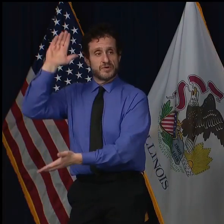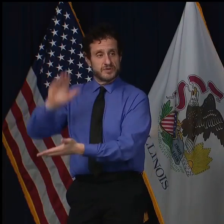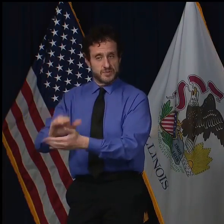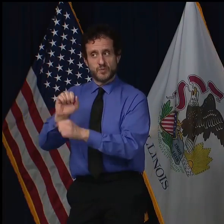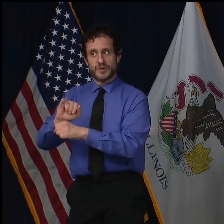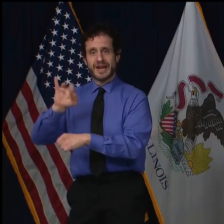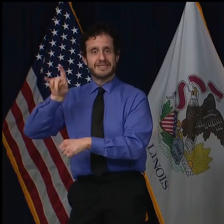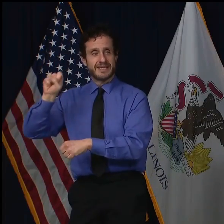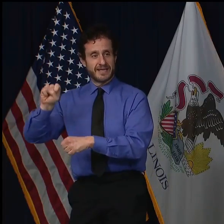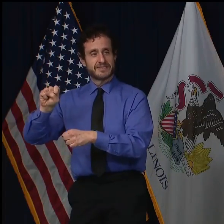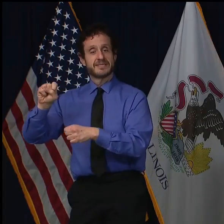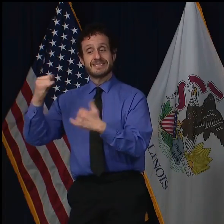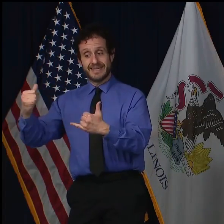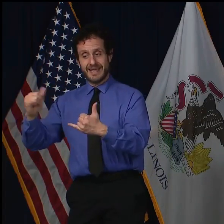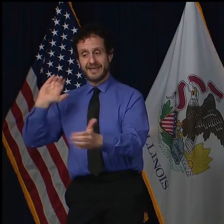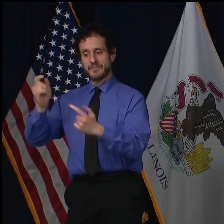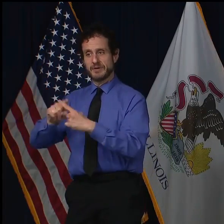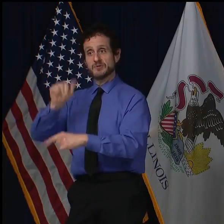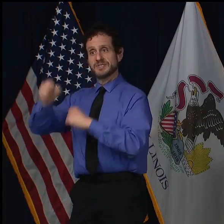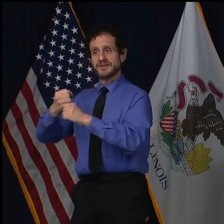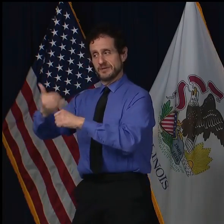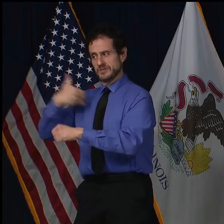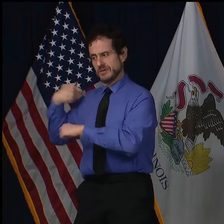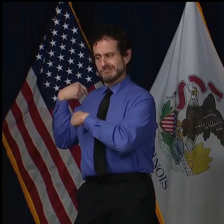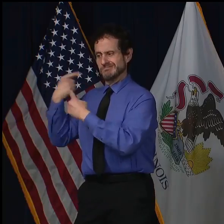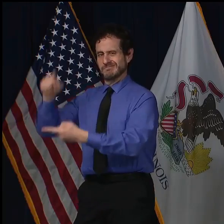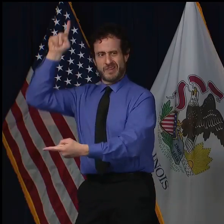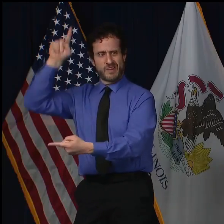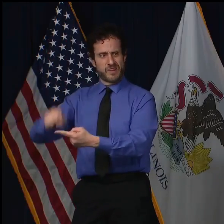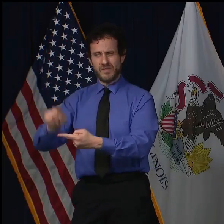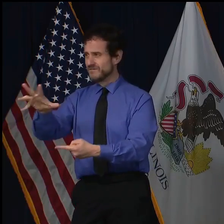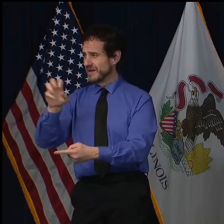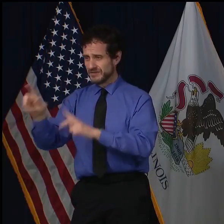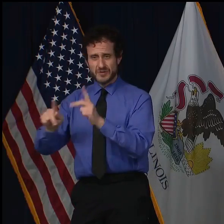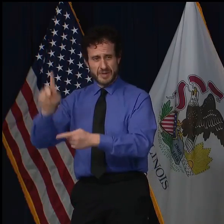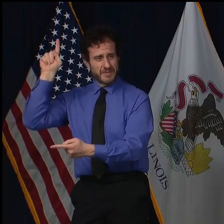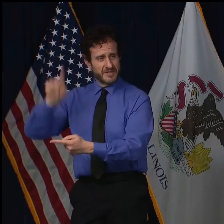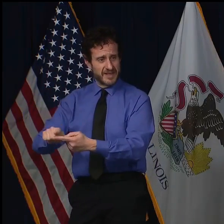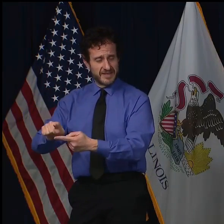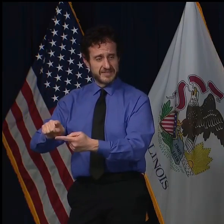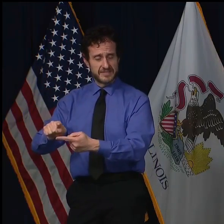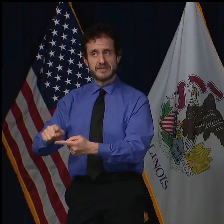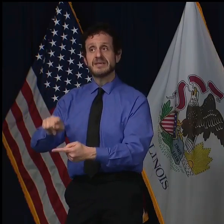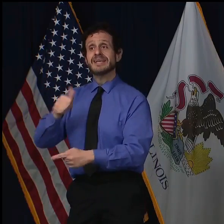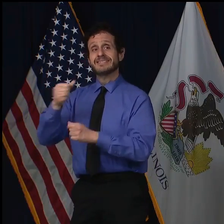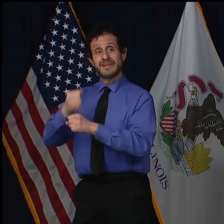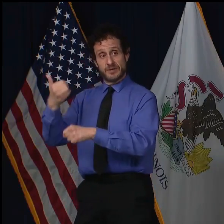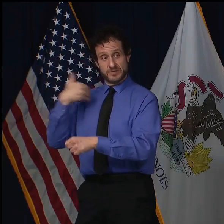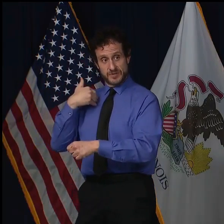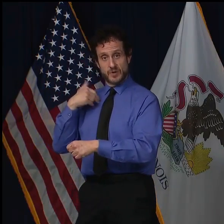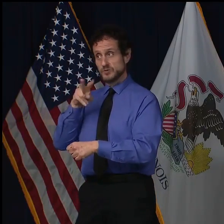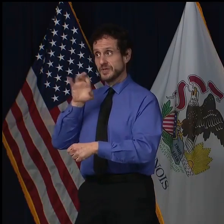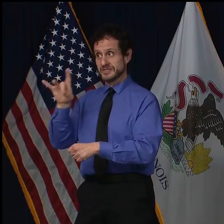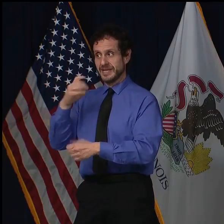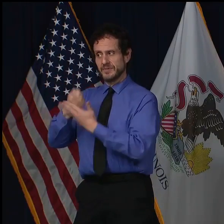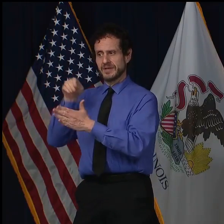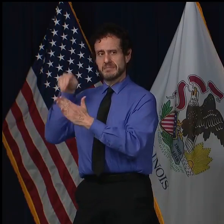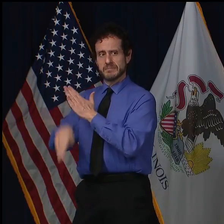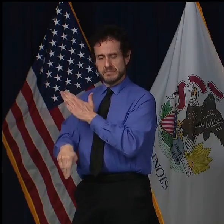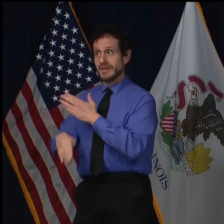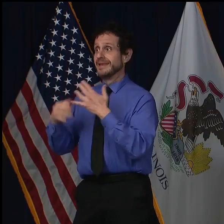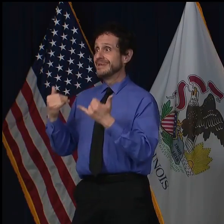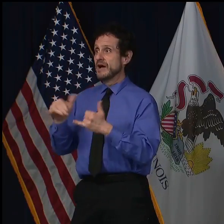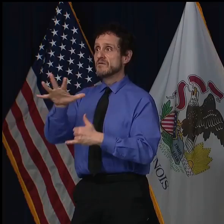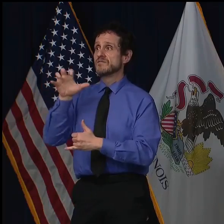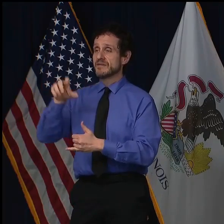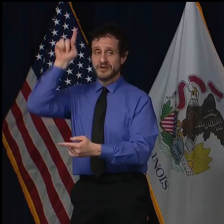at IDES today than there were a decade ago, when the Great Recession occurred,